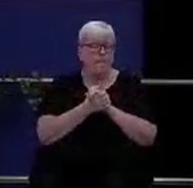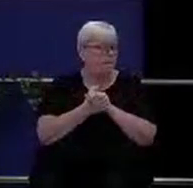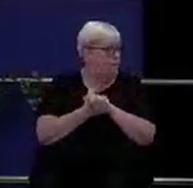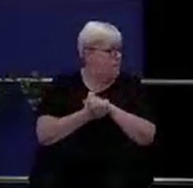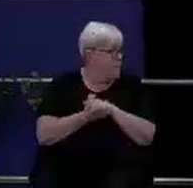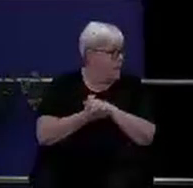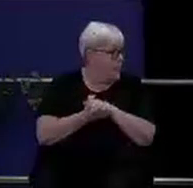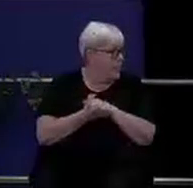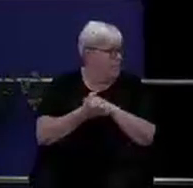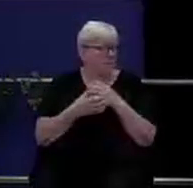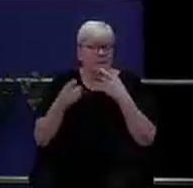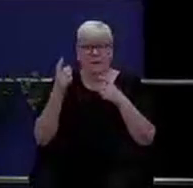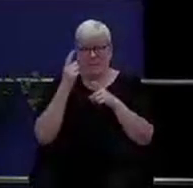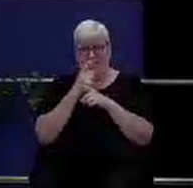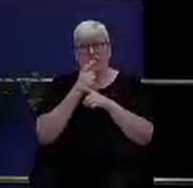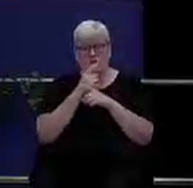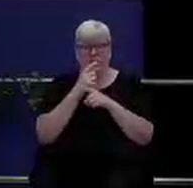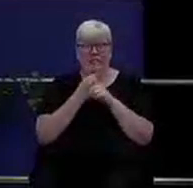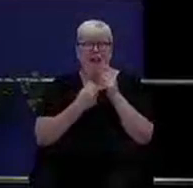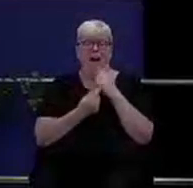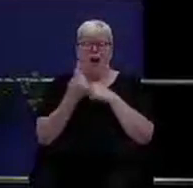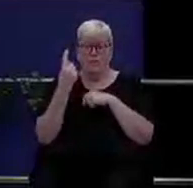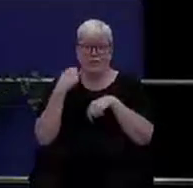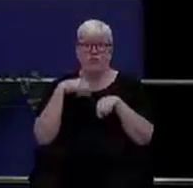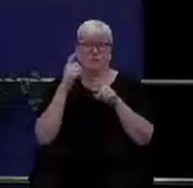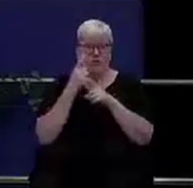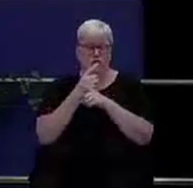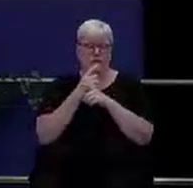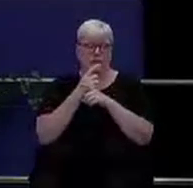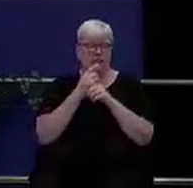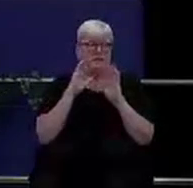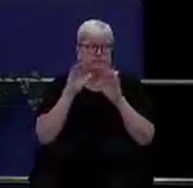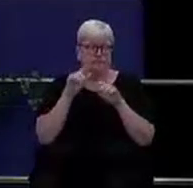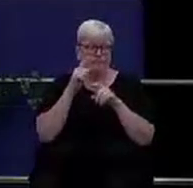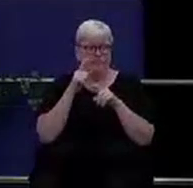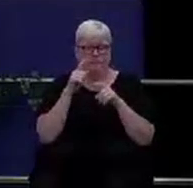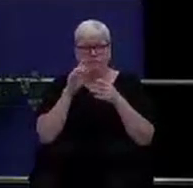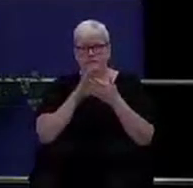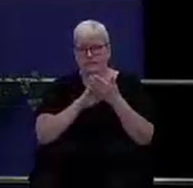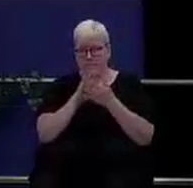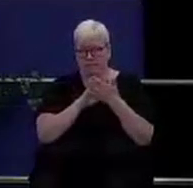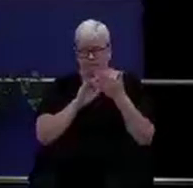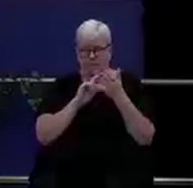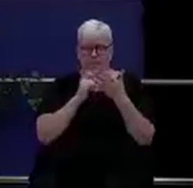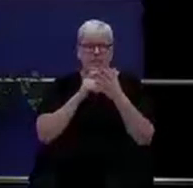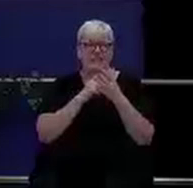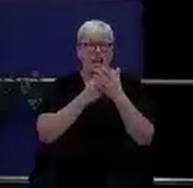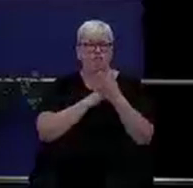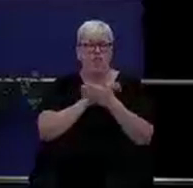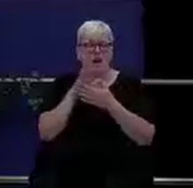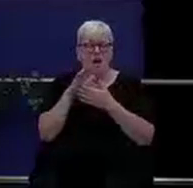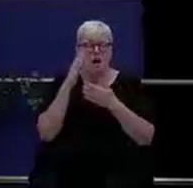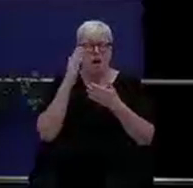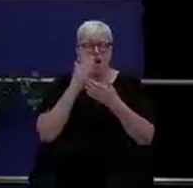We were just having that chat up in the green room. It's like, yeah. I mean, I think